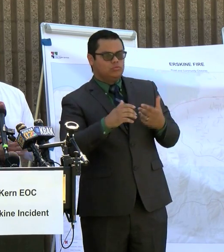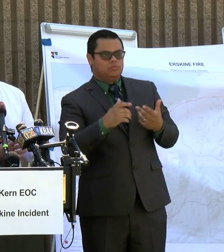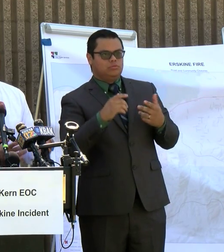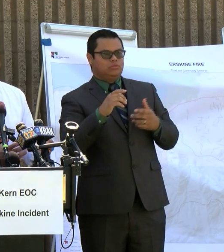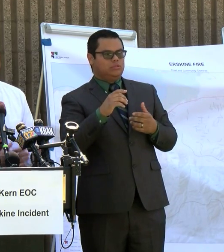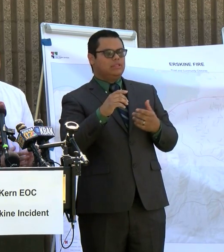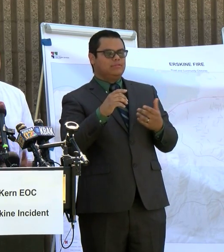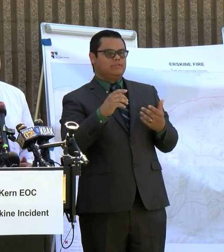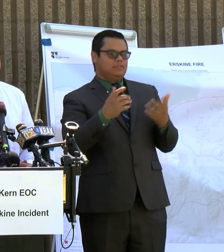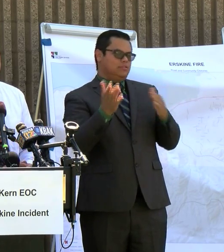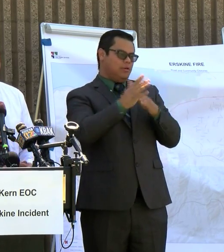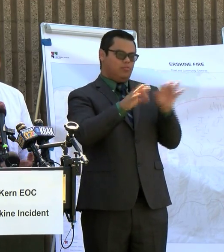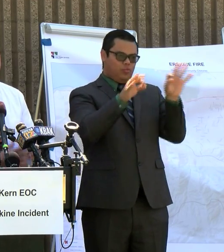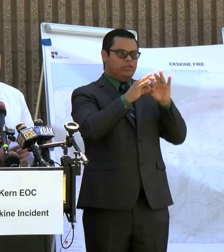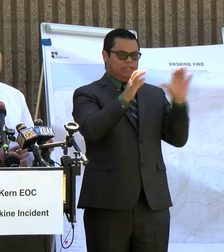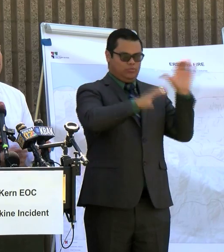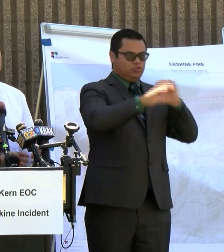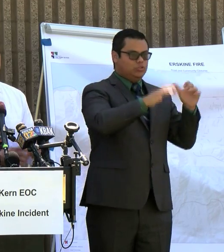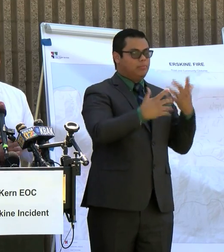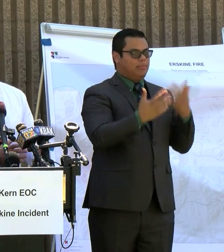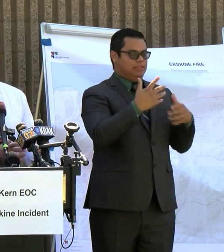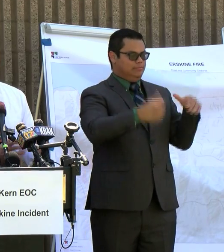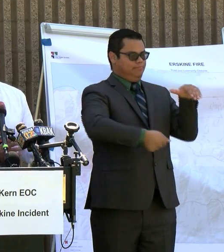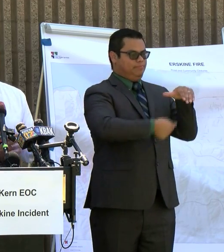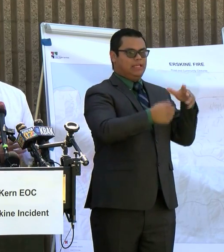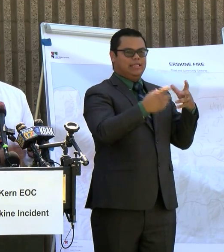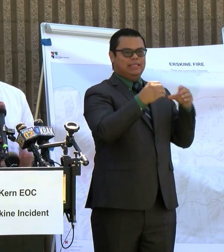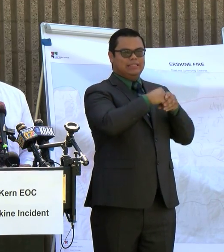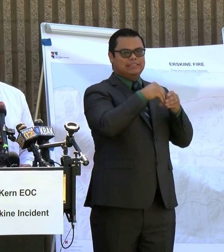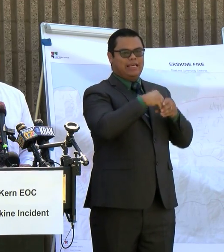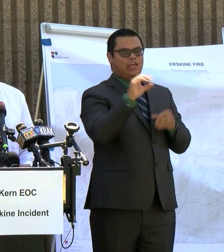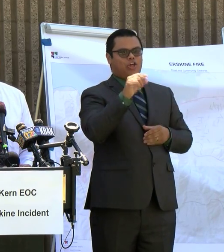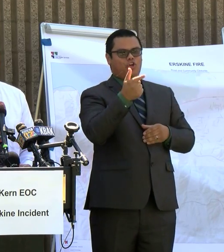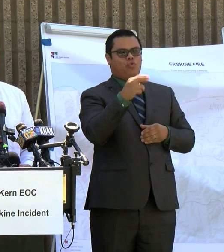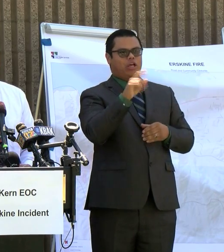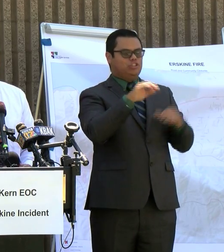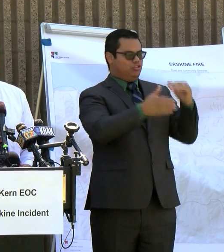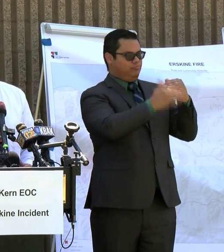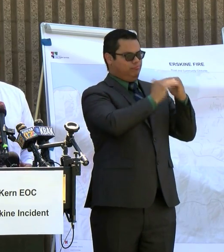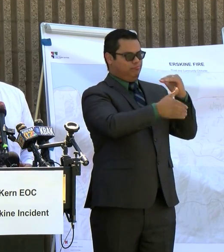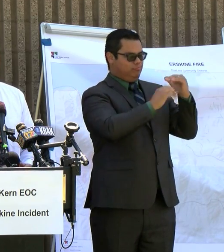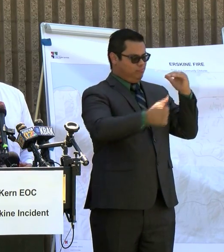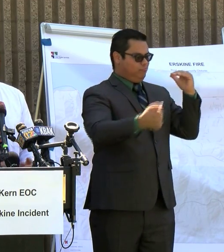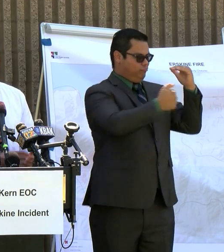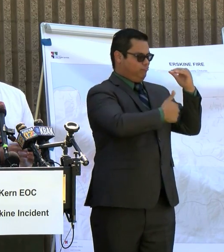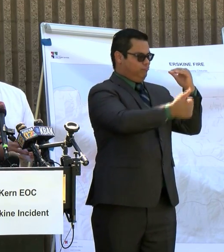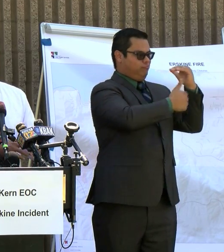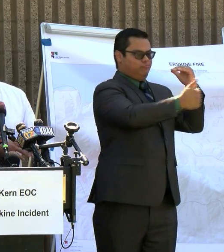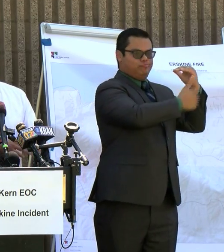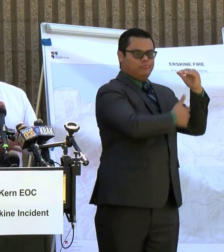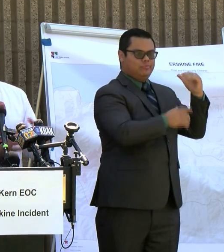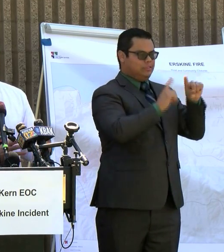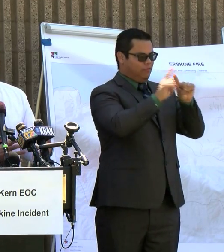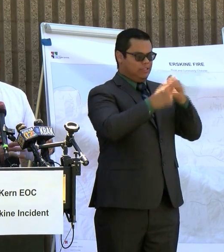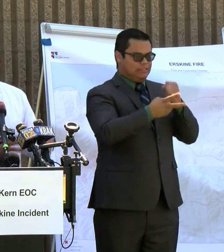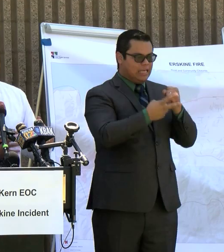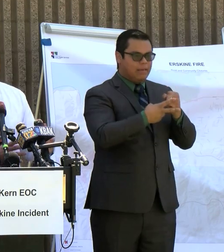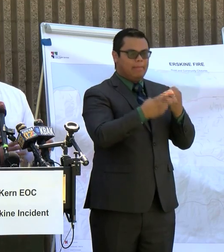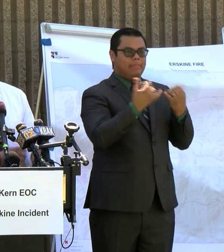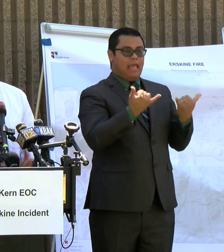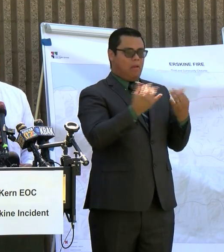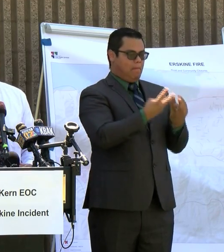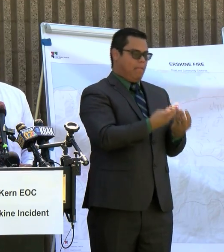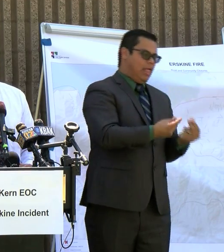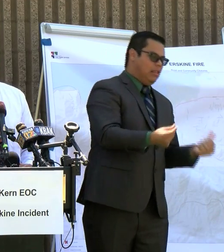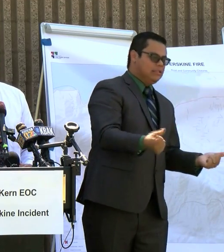primarily chemicals that may have been stored in a garage. You can imagine what typically is stored in a household garage. Those have melted and